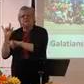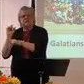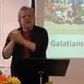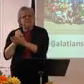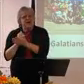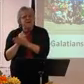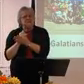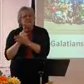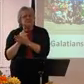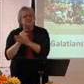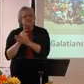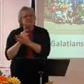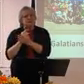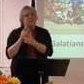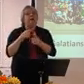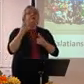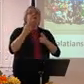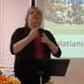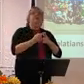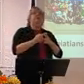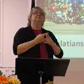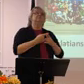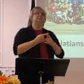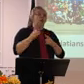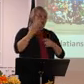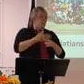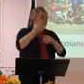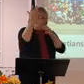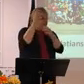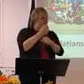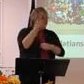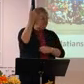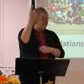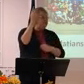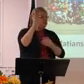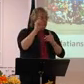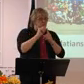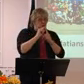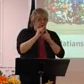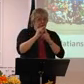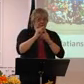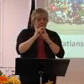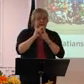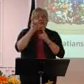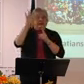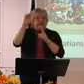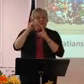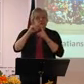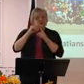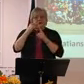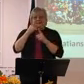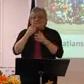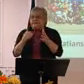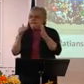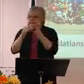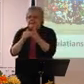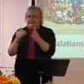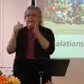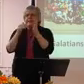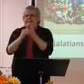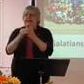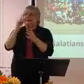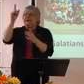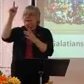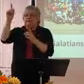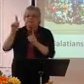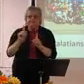Amen? Amen. But then we can trust God's word. He said over and over again, He's